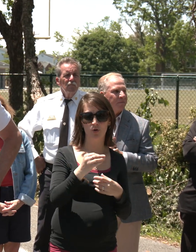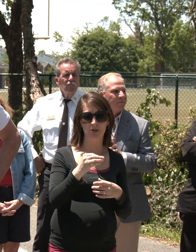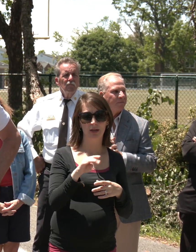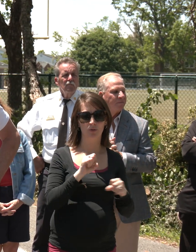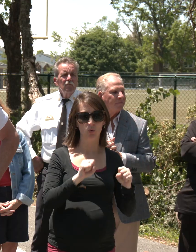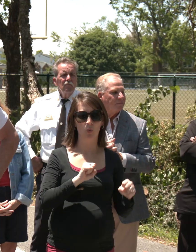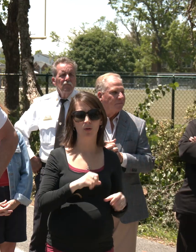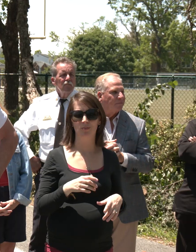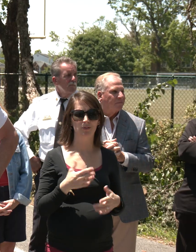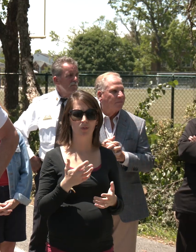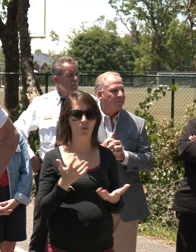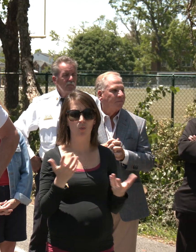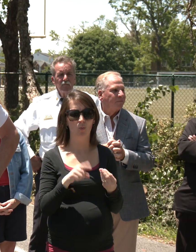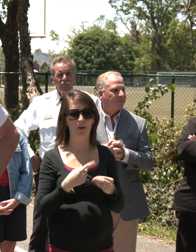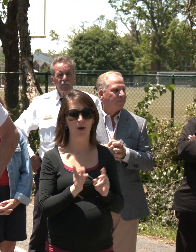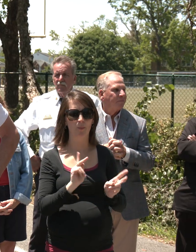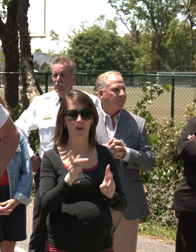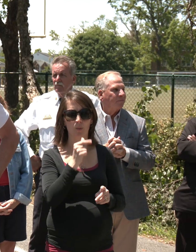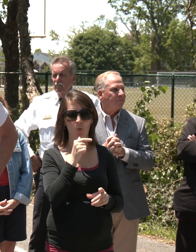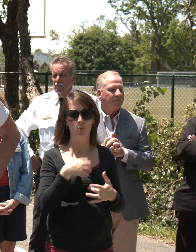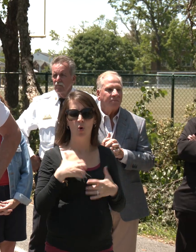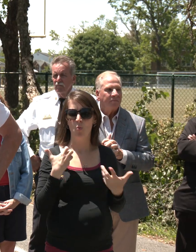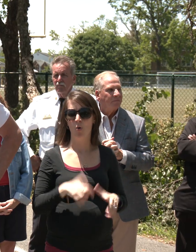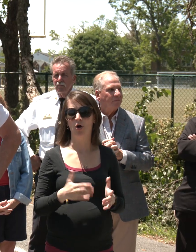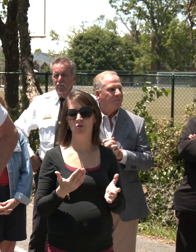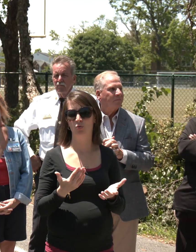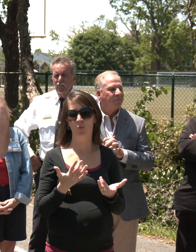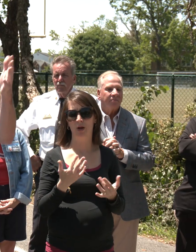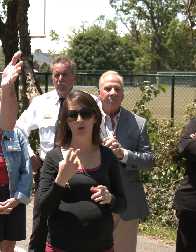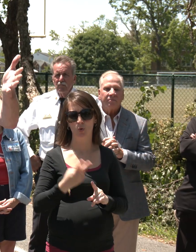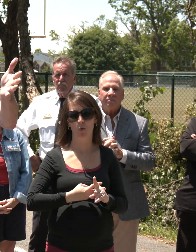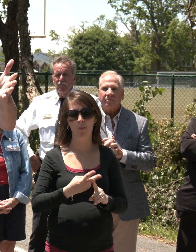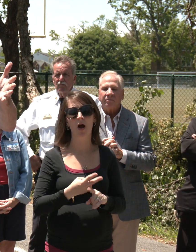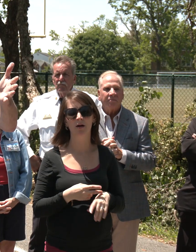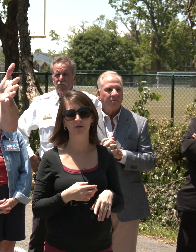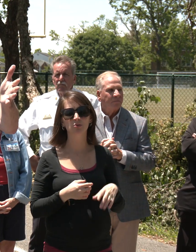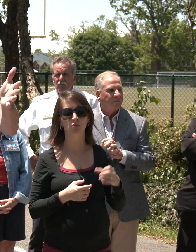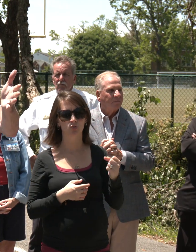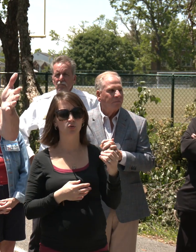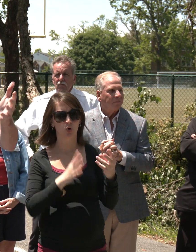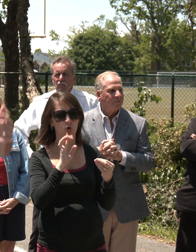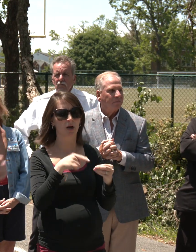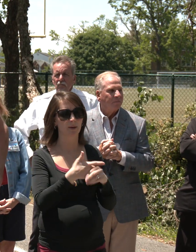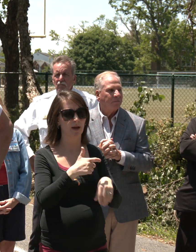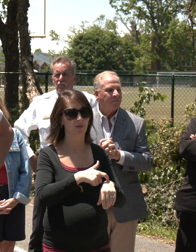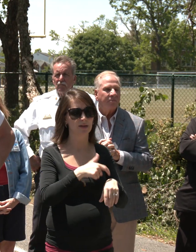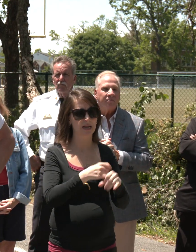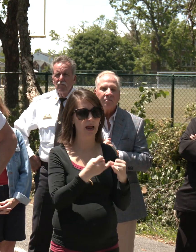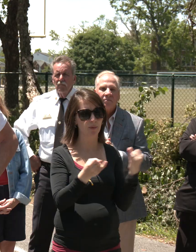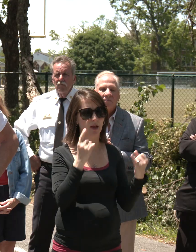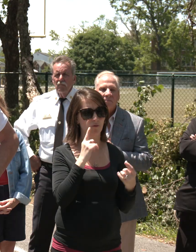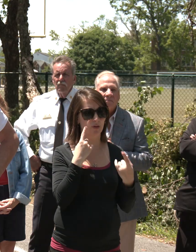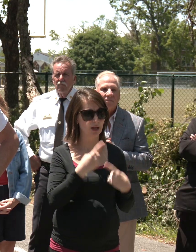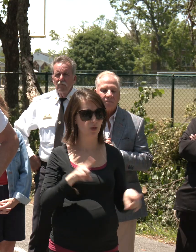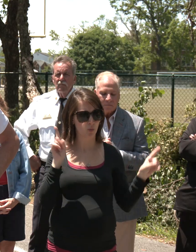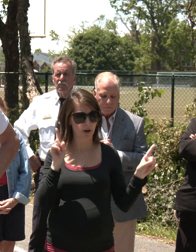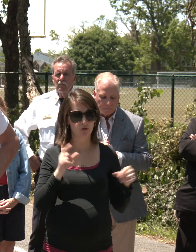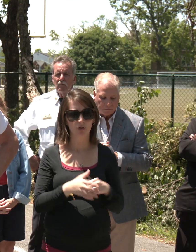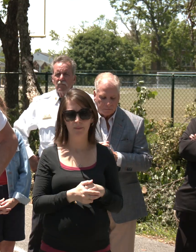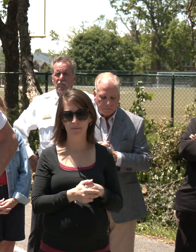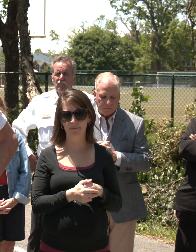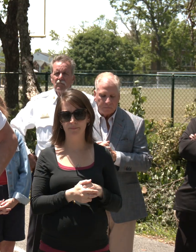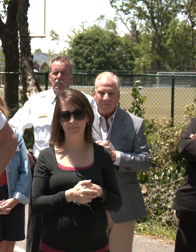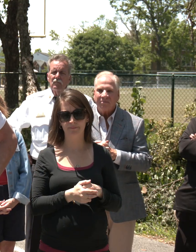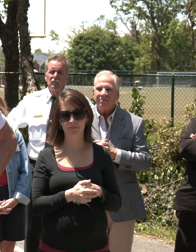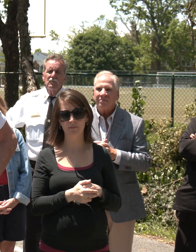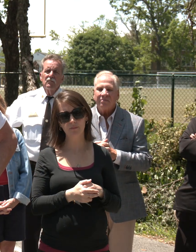want to wait 2 months to get another declaration from the Just storms here? repeat the question. Yeah, it's sort of the timeline. The question is about the timeline for the declaration. Yeah,